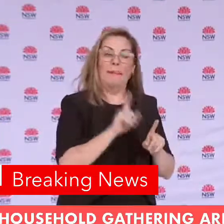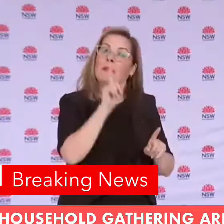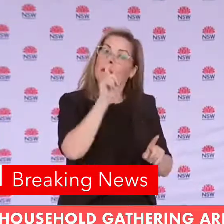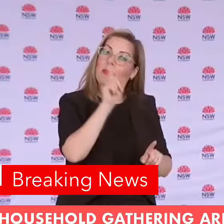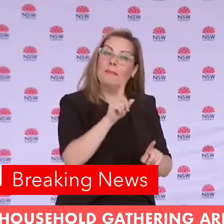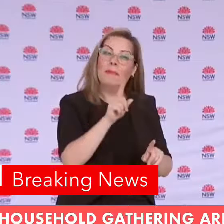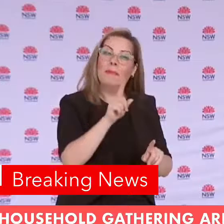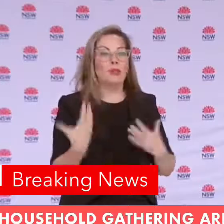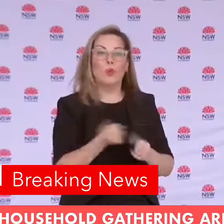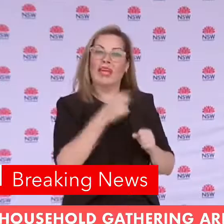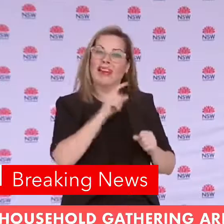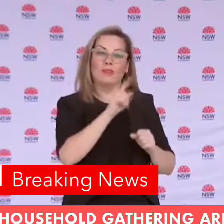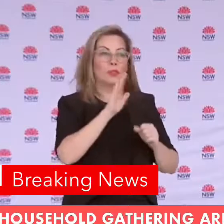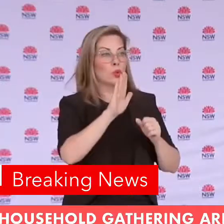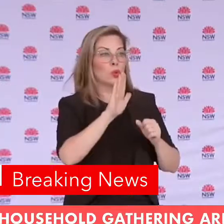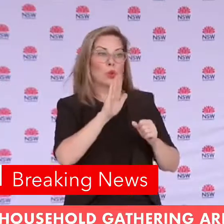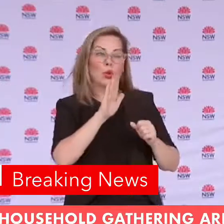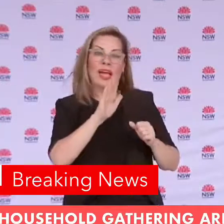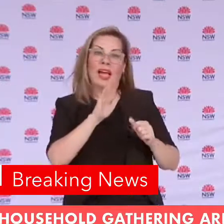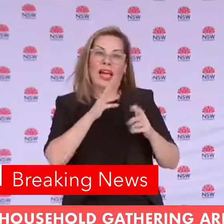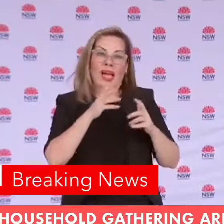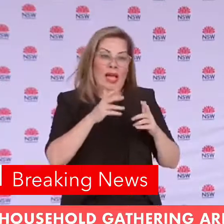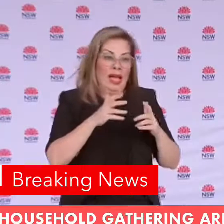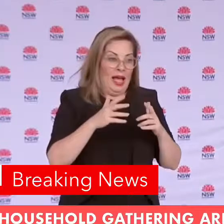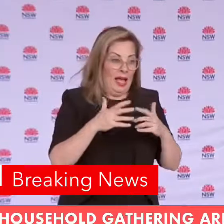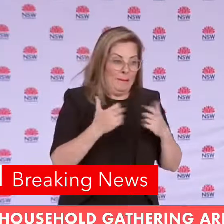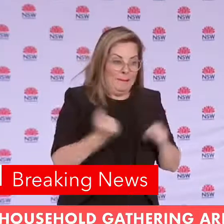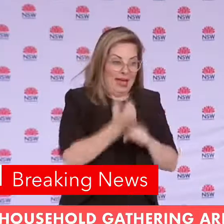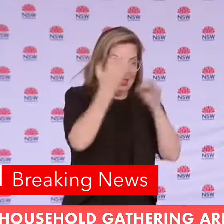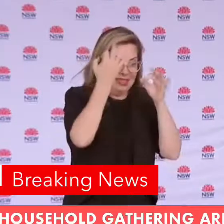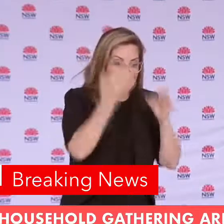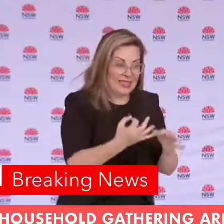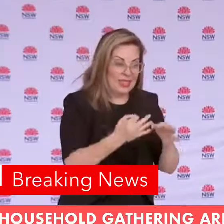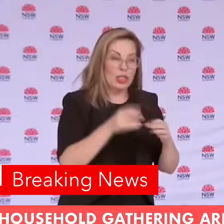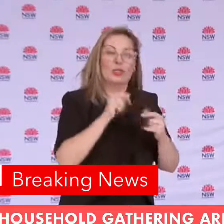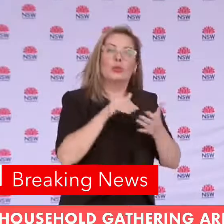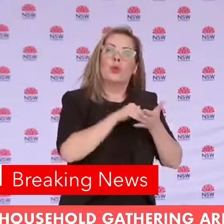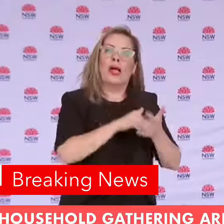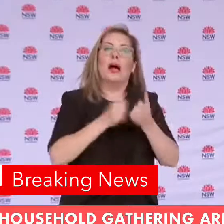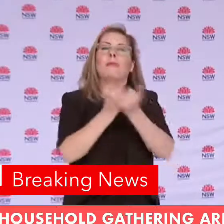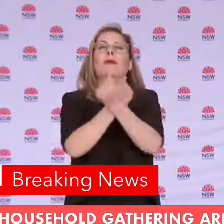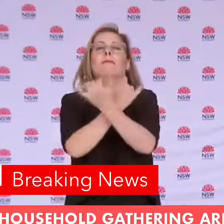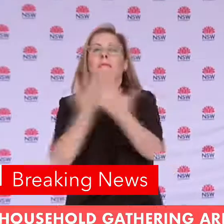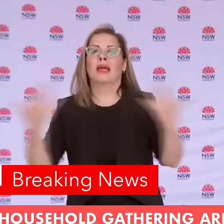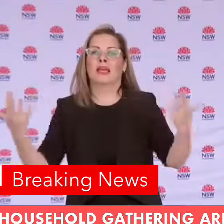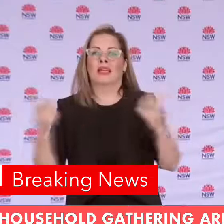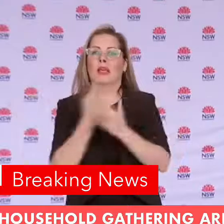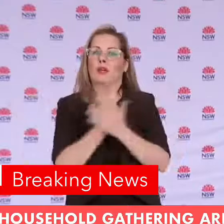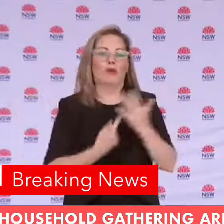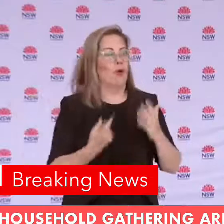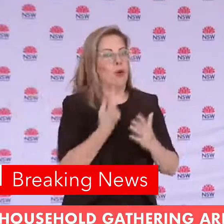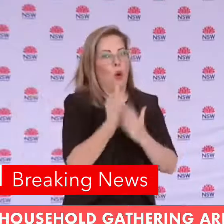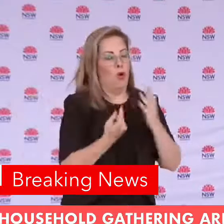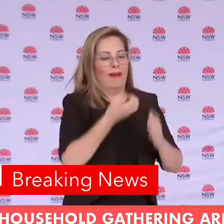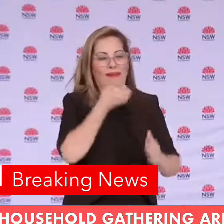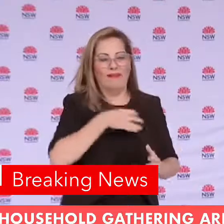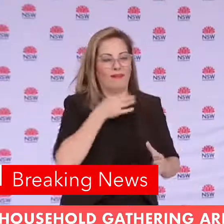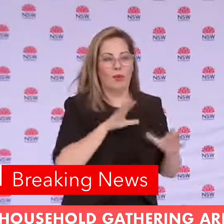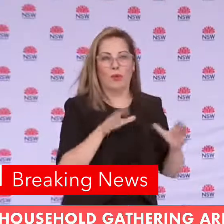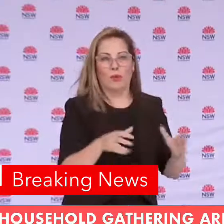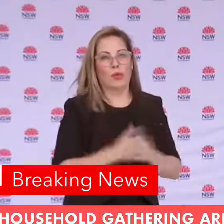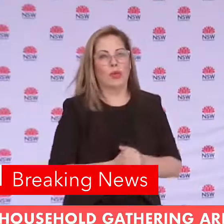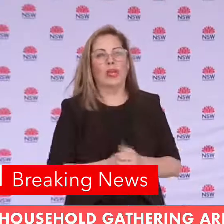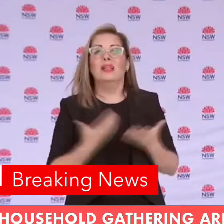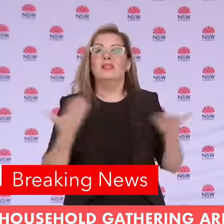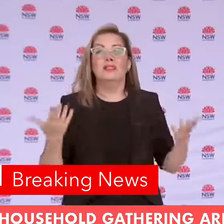why my frustration at various stages of the pandemic with my other colleagues in other states is please consider